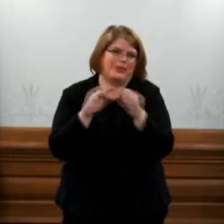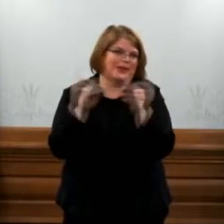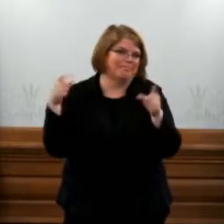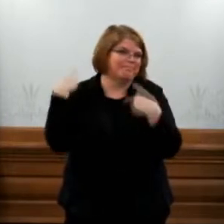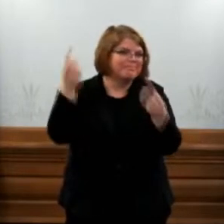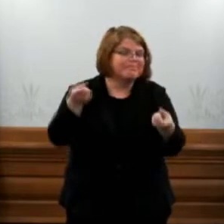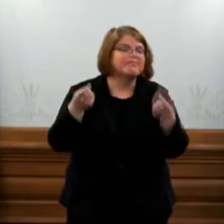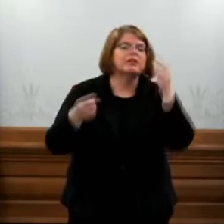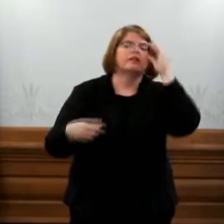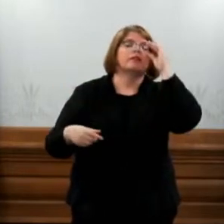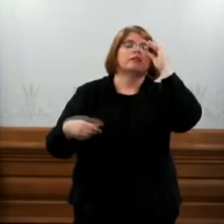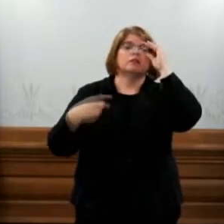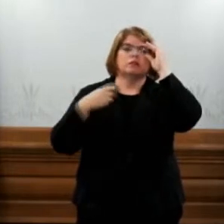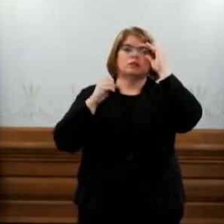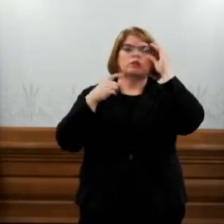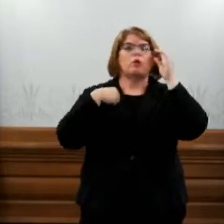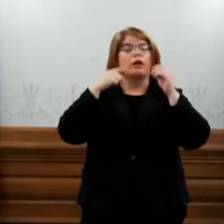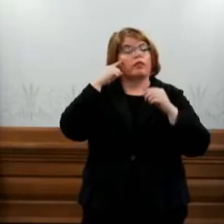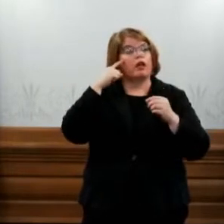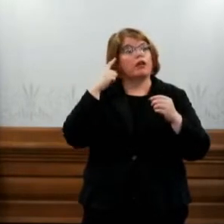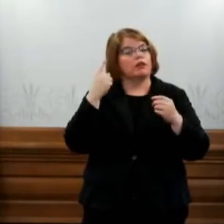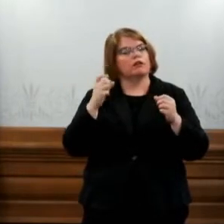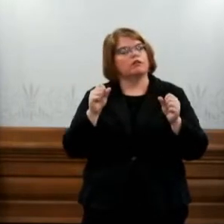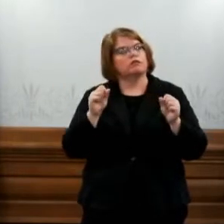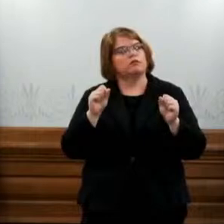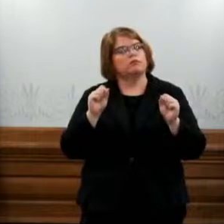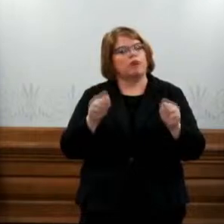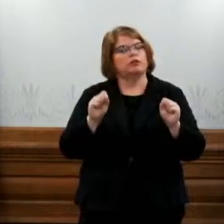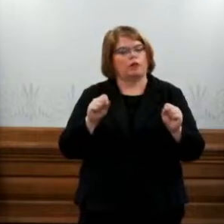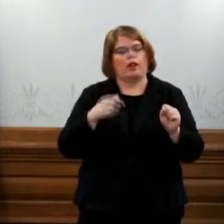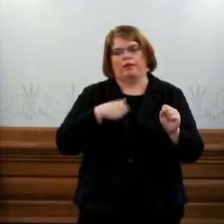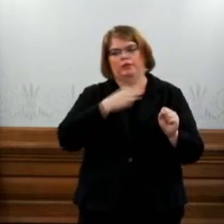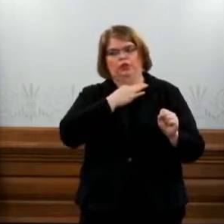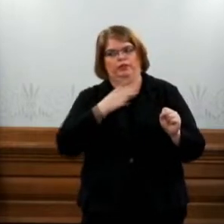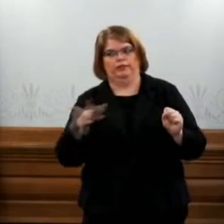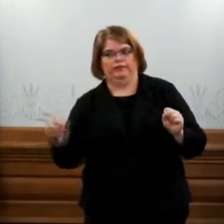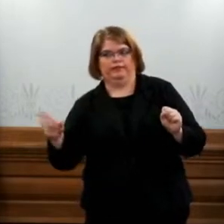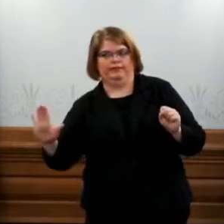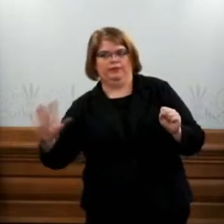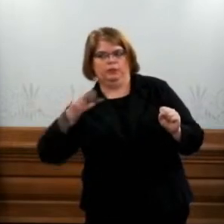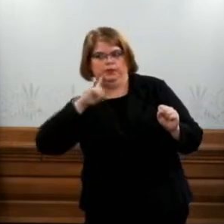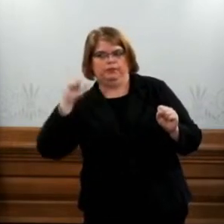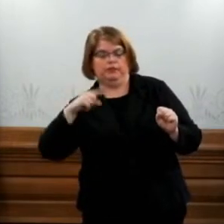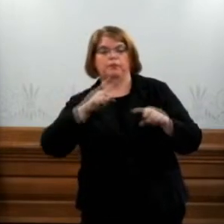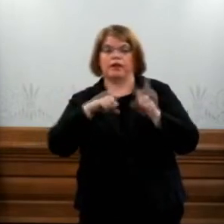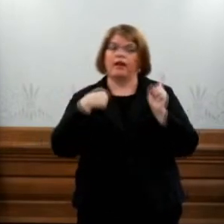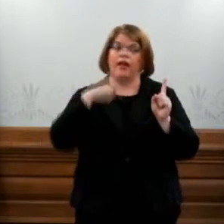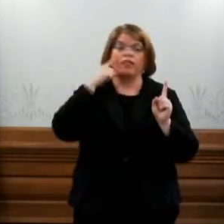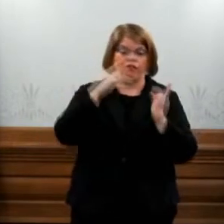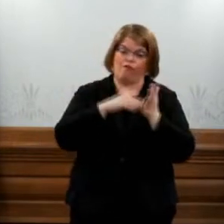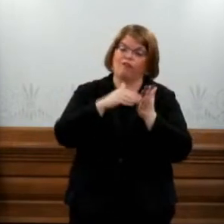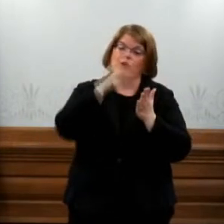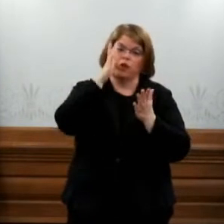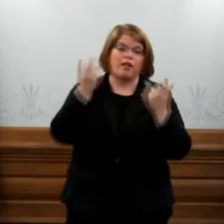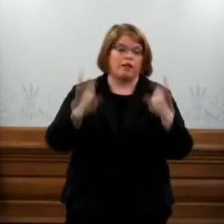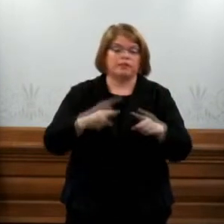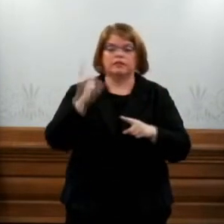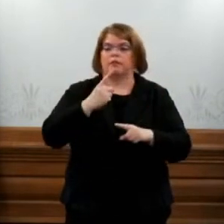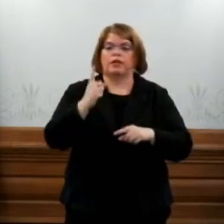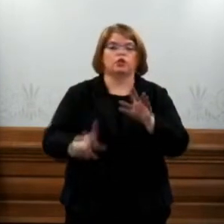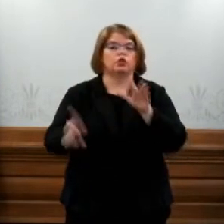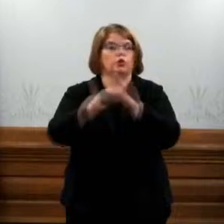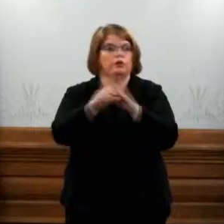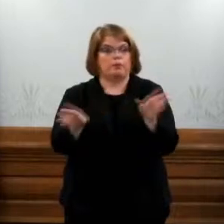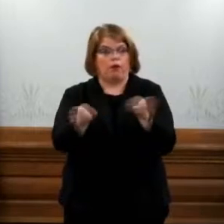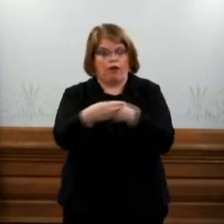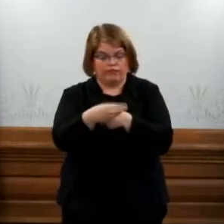how, I think there'll be a very common scenario, I'll be curious what Dr. Hawkinson says, I think it'd be very common where somebody comes in sick, they're